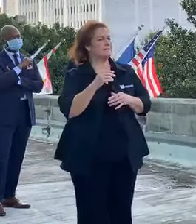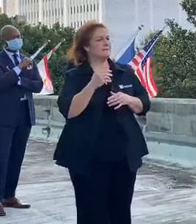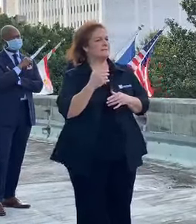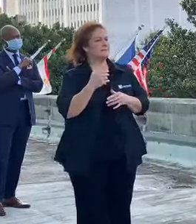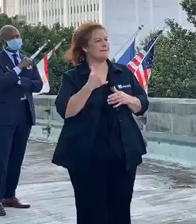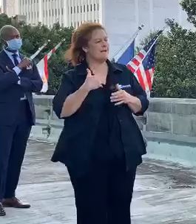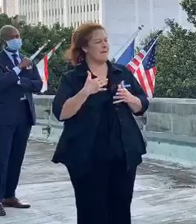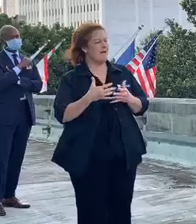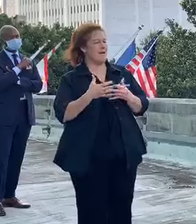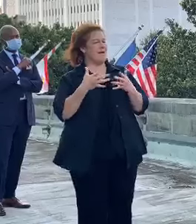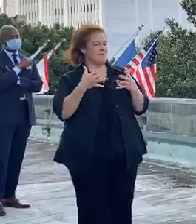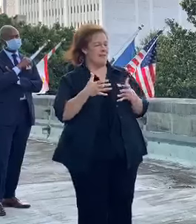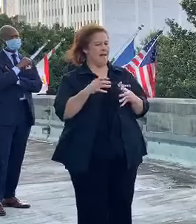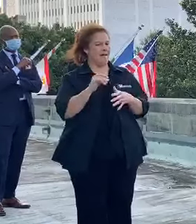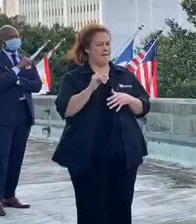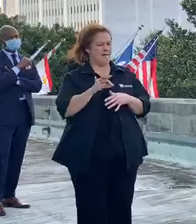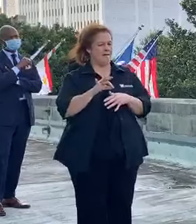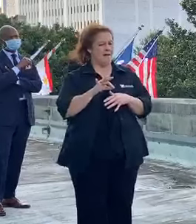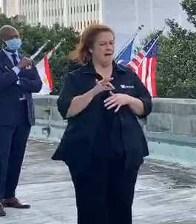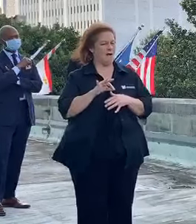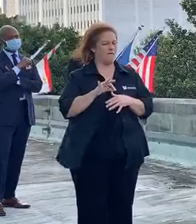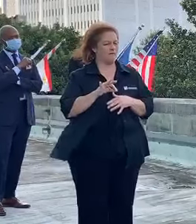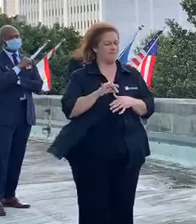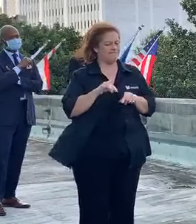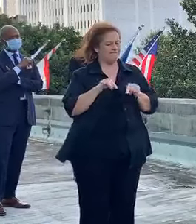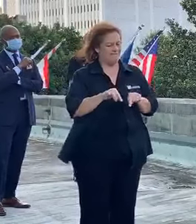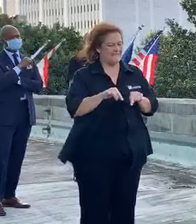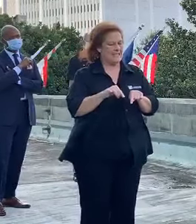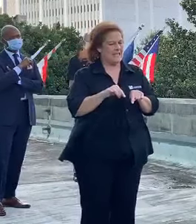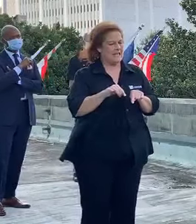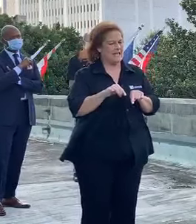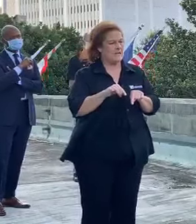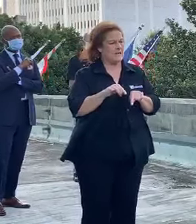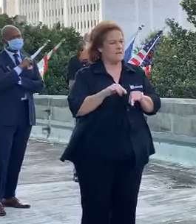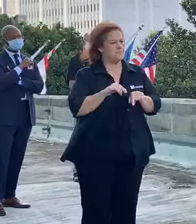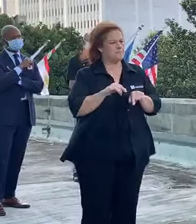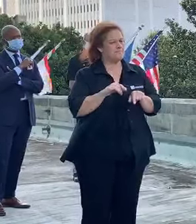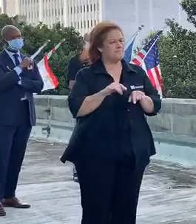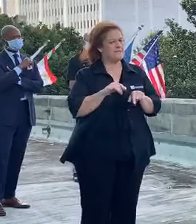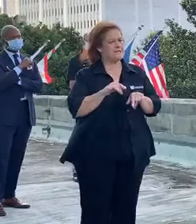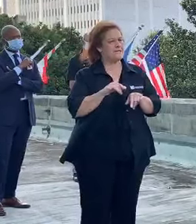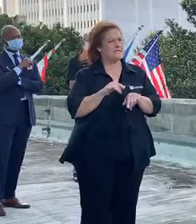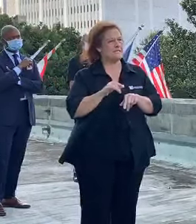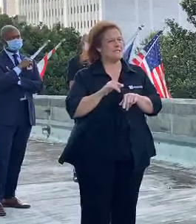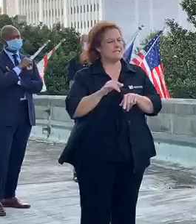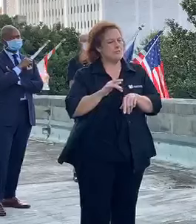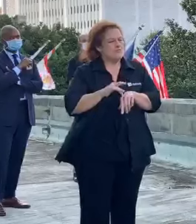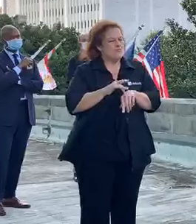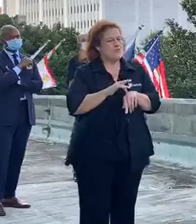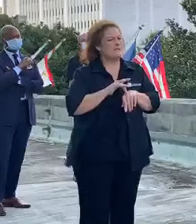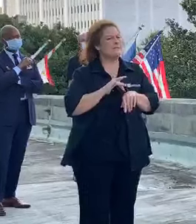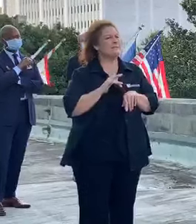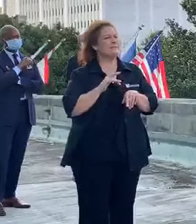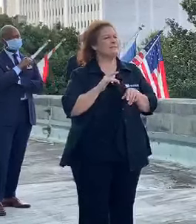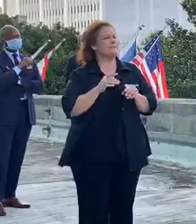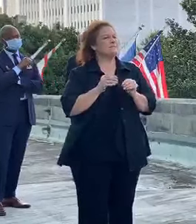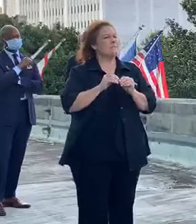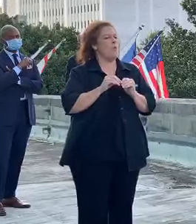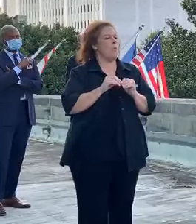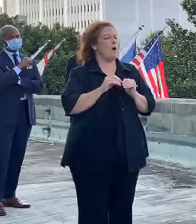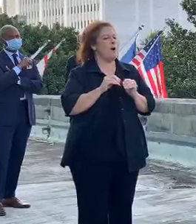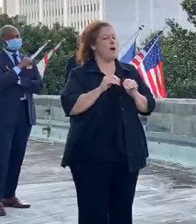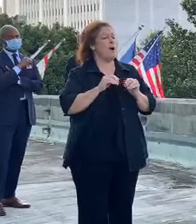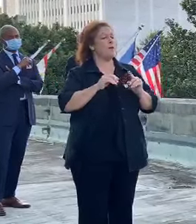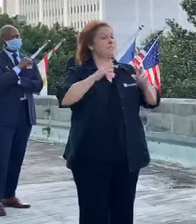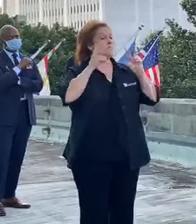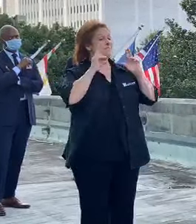of nuance in it, but as the mayor said, there are very strict modifications that a barber or a beauty shop could make that would